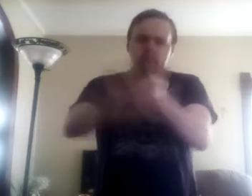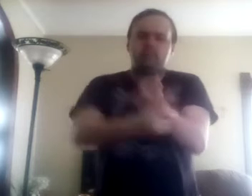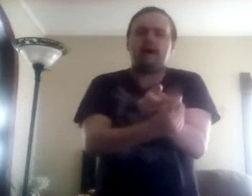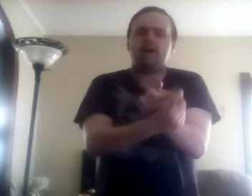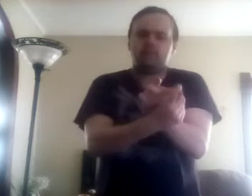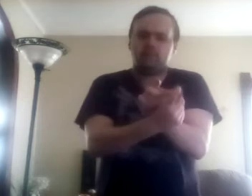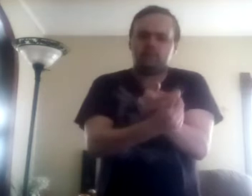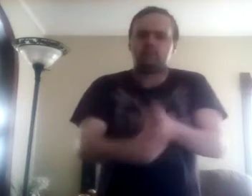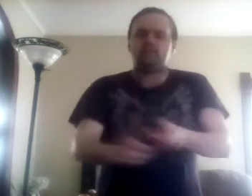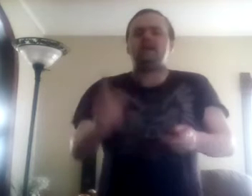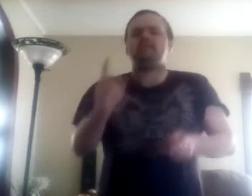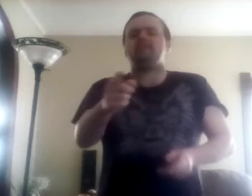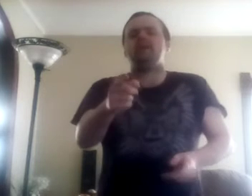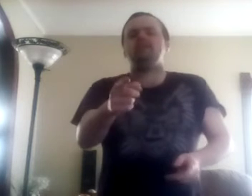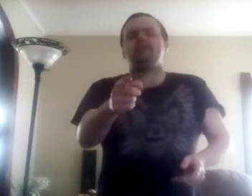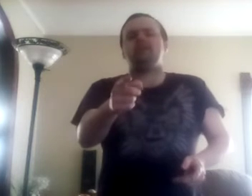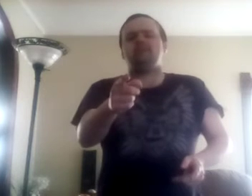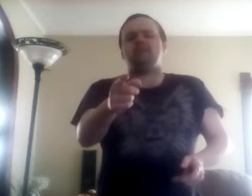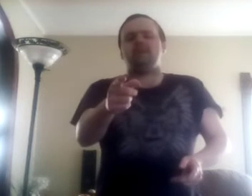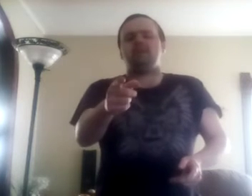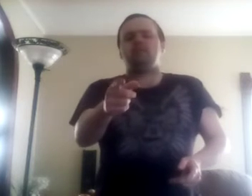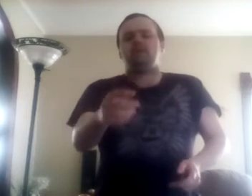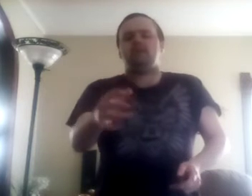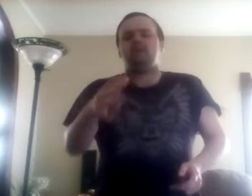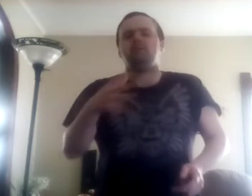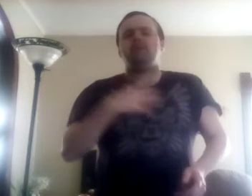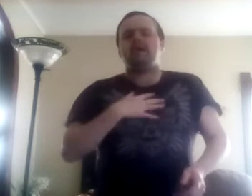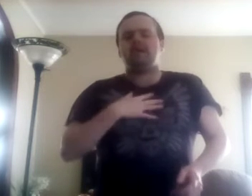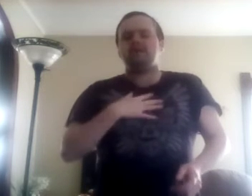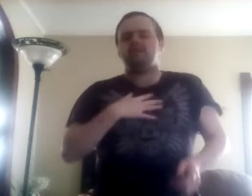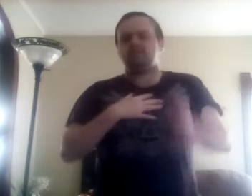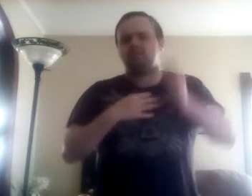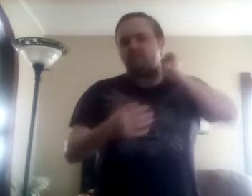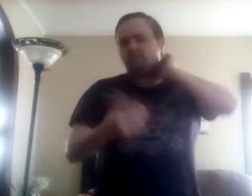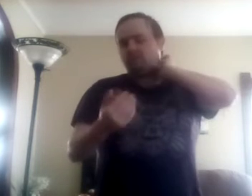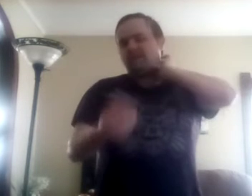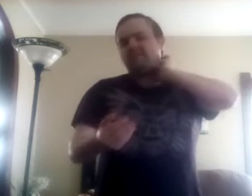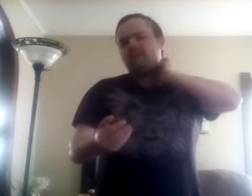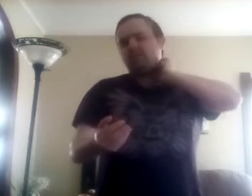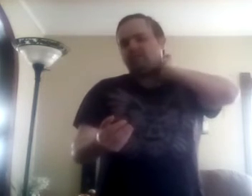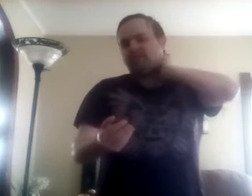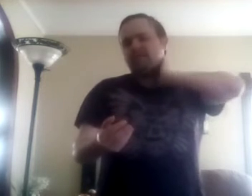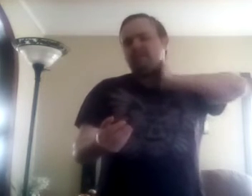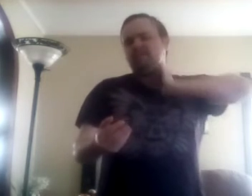Japan. Today at the Canton Camp, I'm gonna play. My kikiwaka is